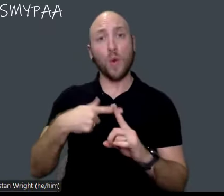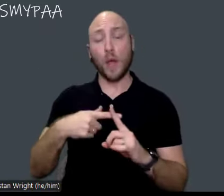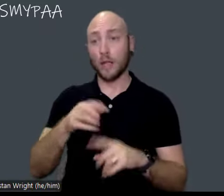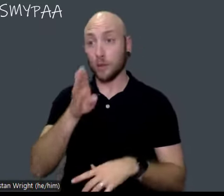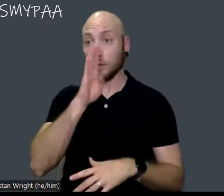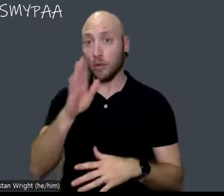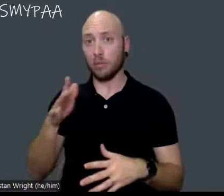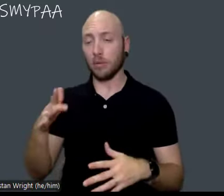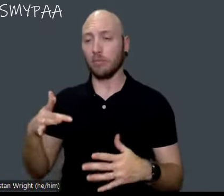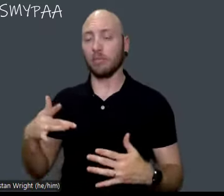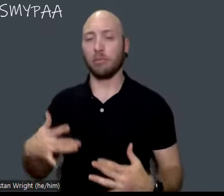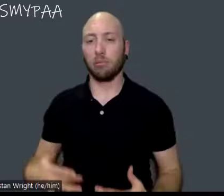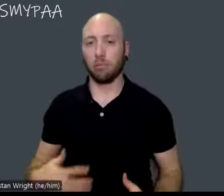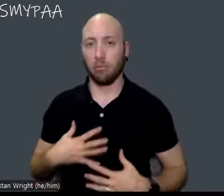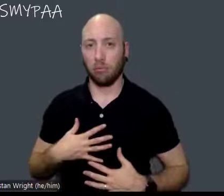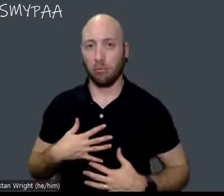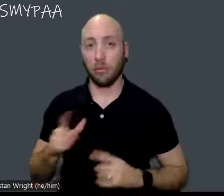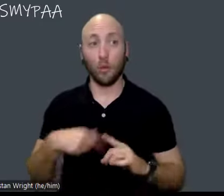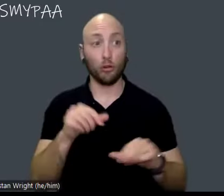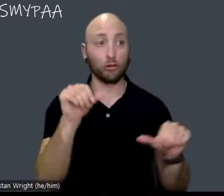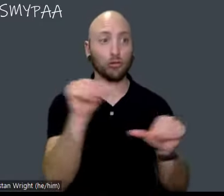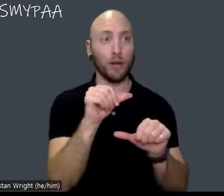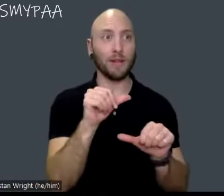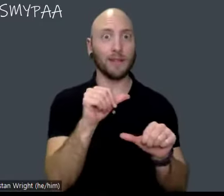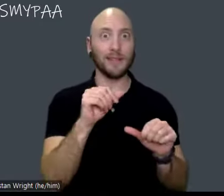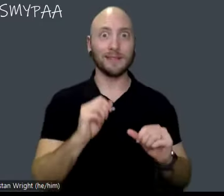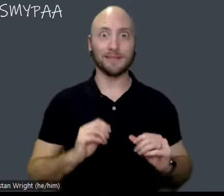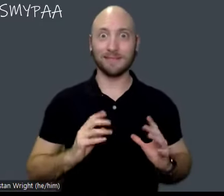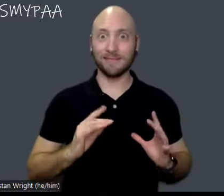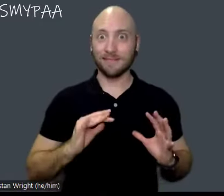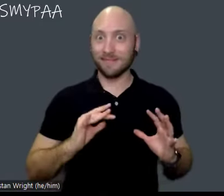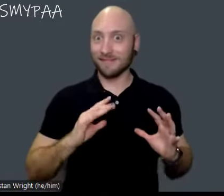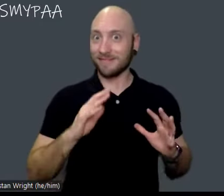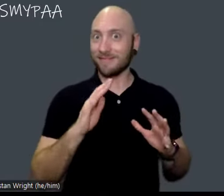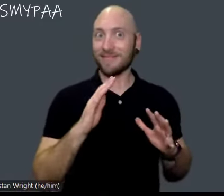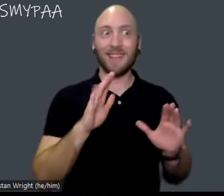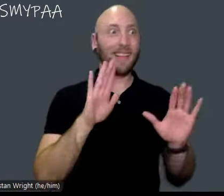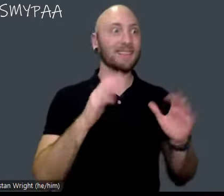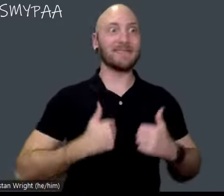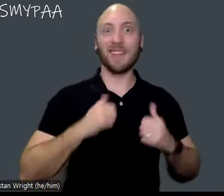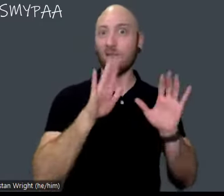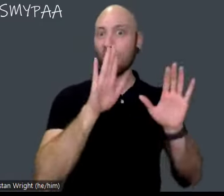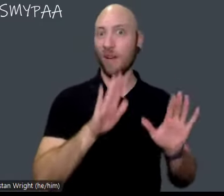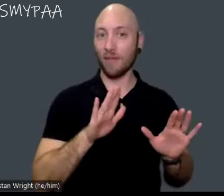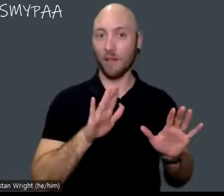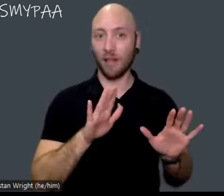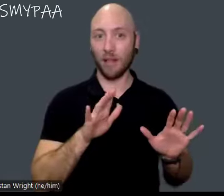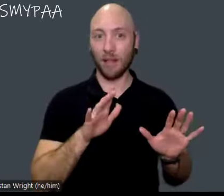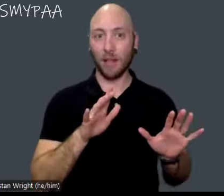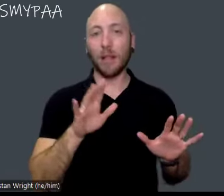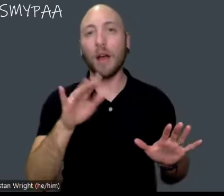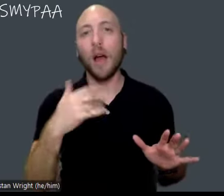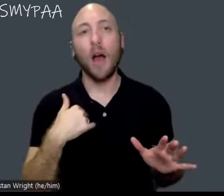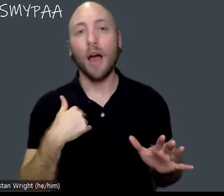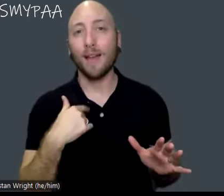very magical and wonderful land when I was drinking. For me, I romanticize